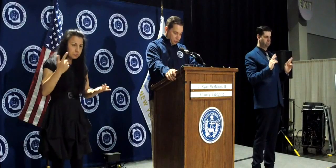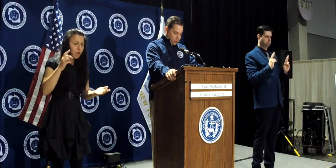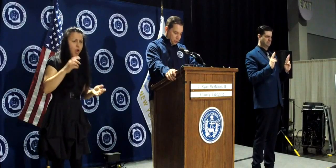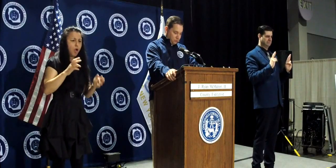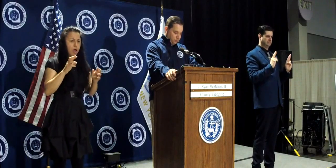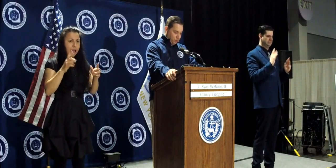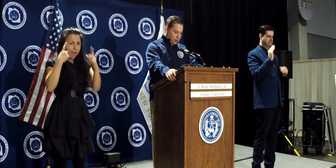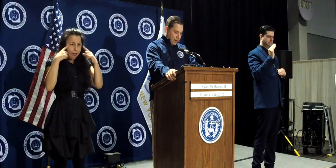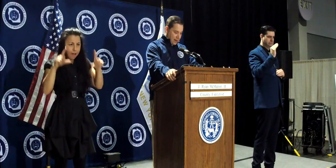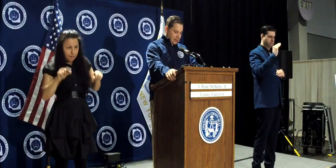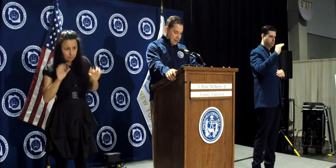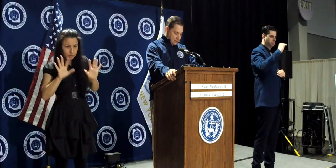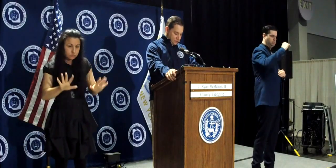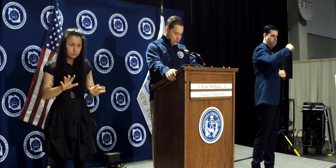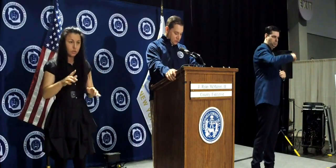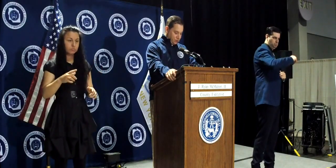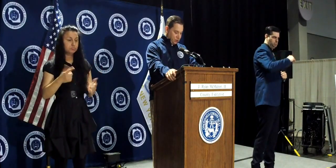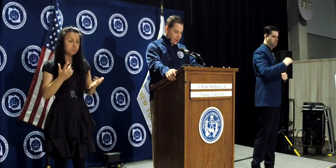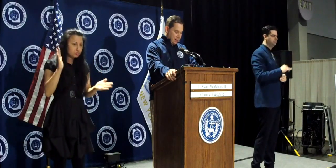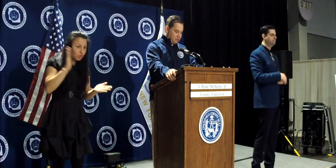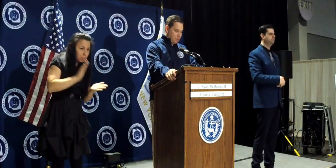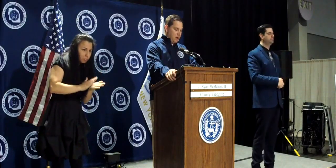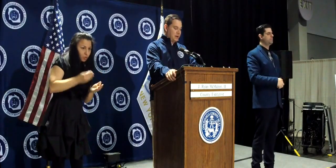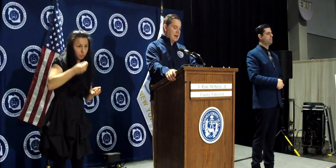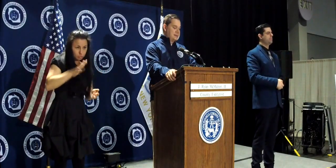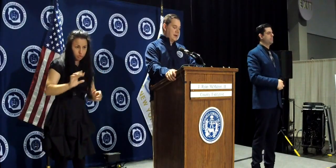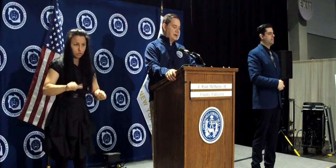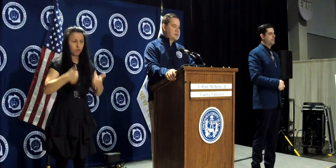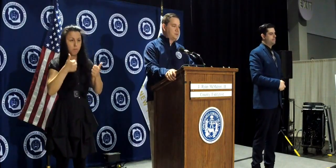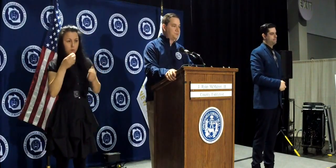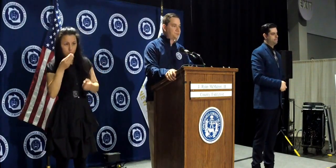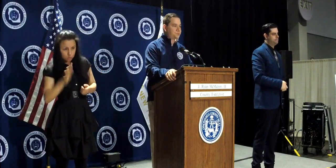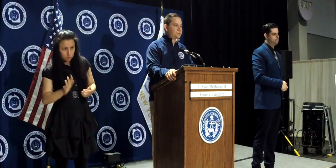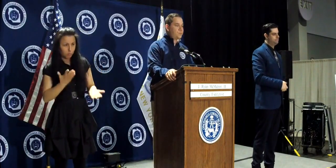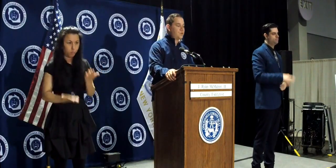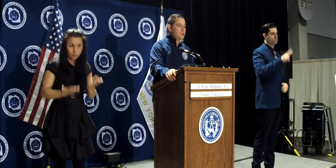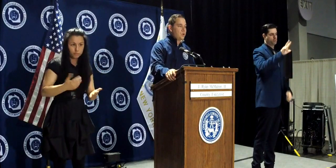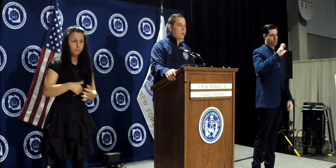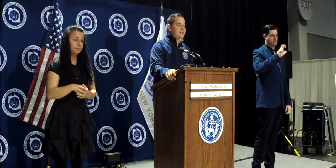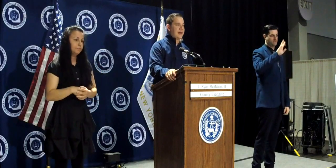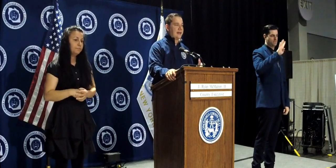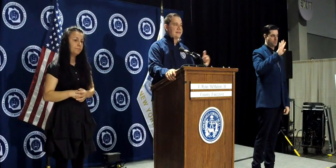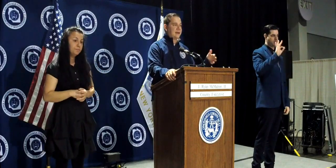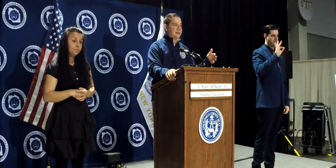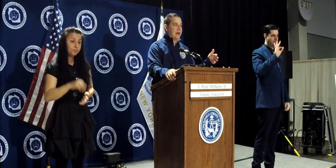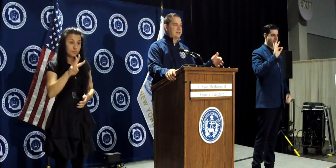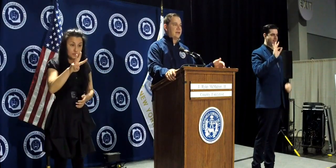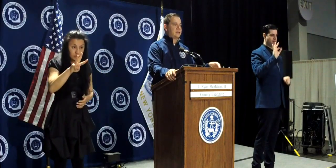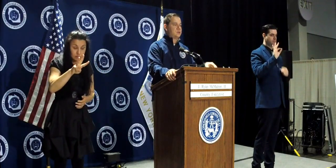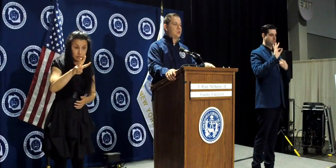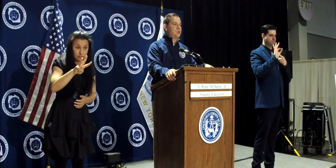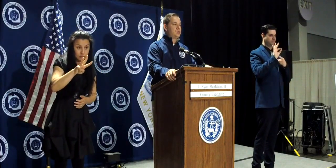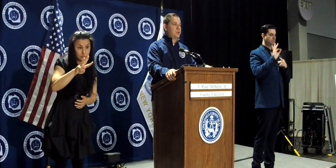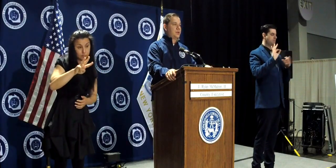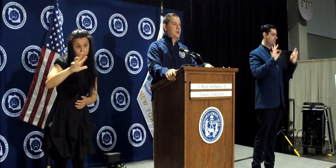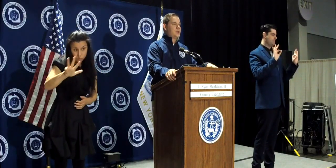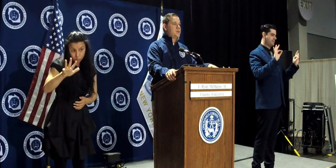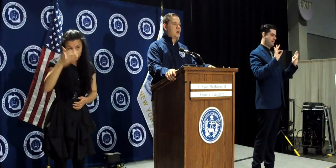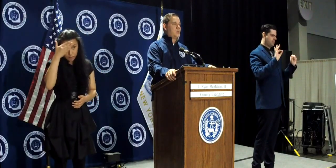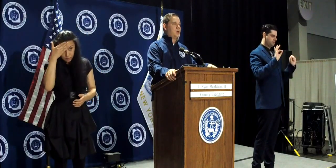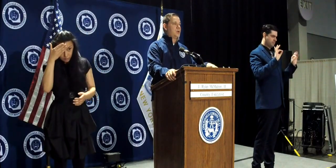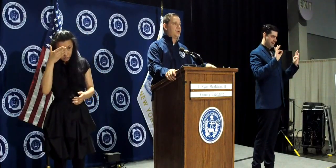of our 349 cases, 39 of them are contacts. What's a contact? A contact is